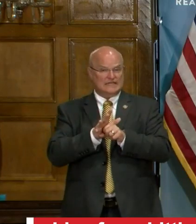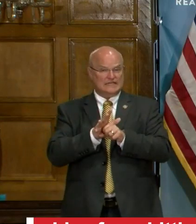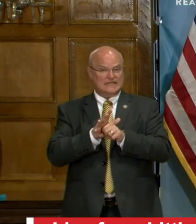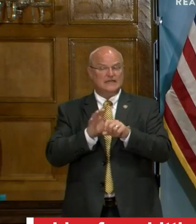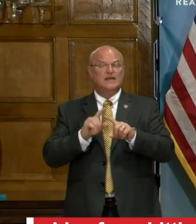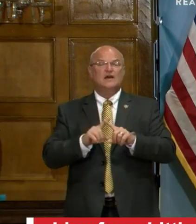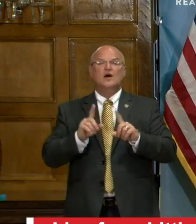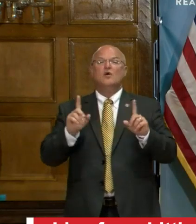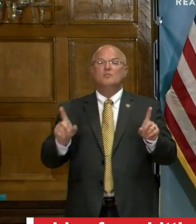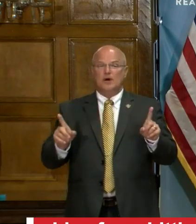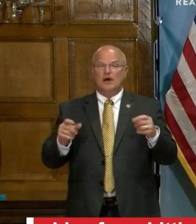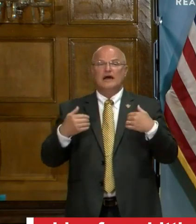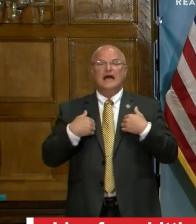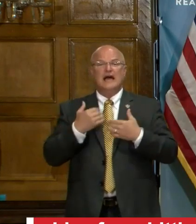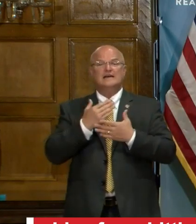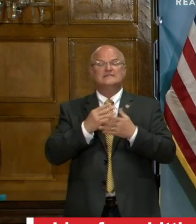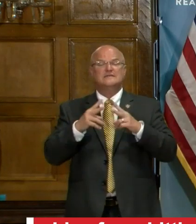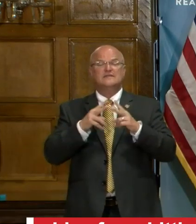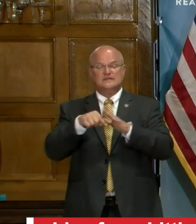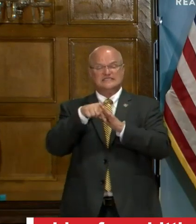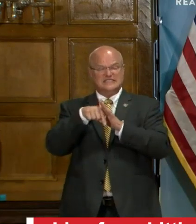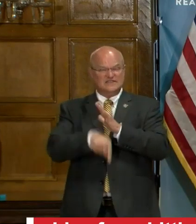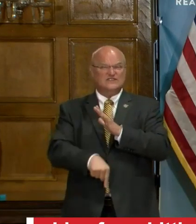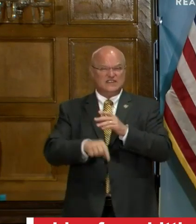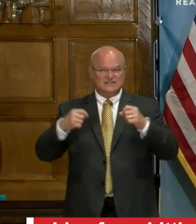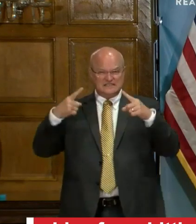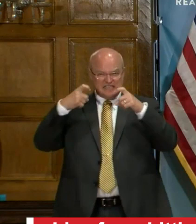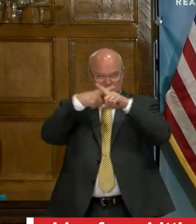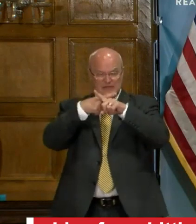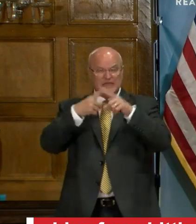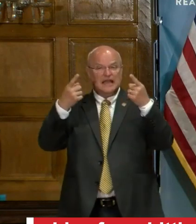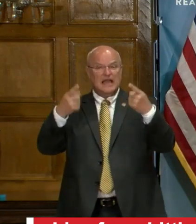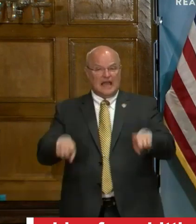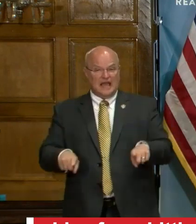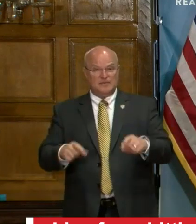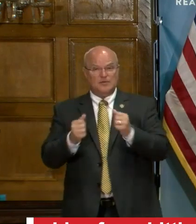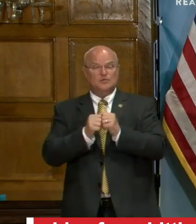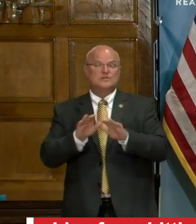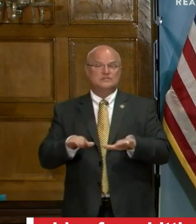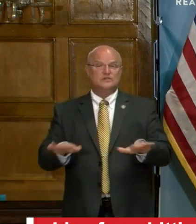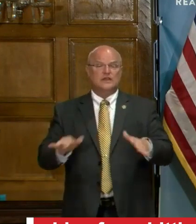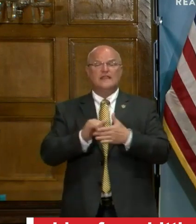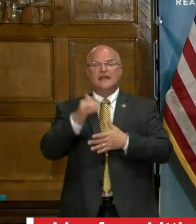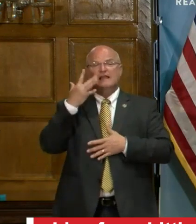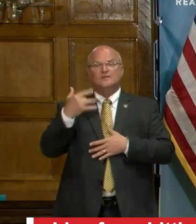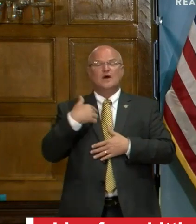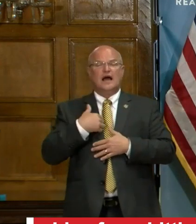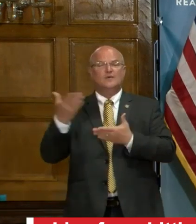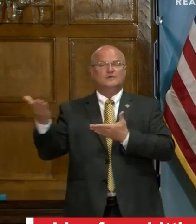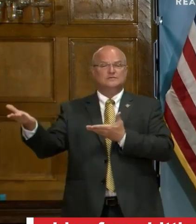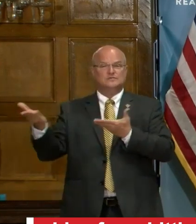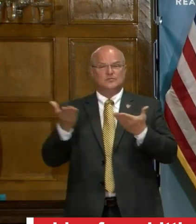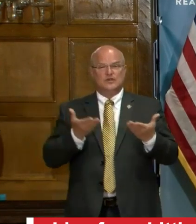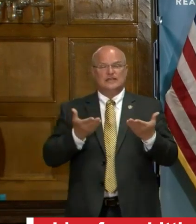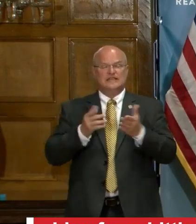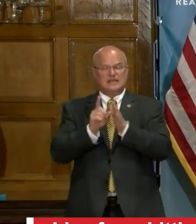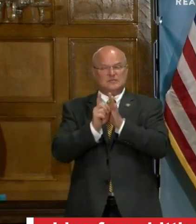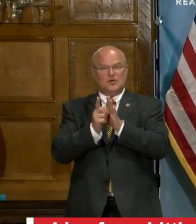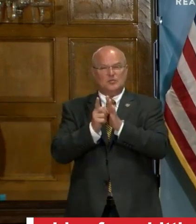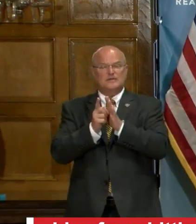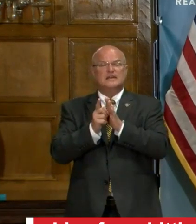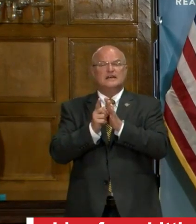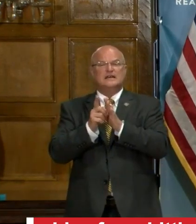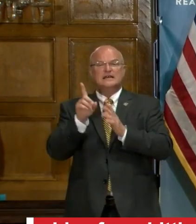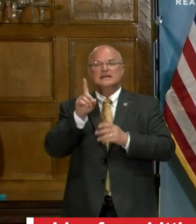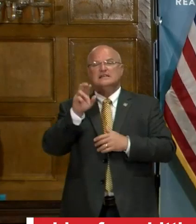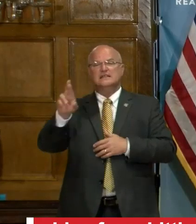COVID-19, but there are some very severe complications that can occur among children, and that's why I'm going to bring up in just a moment